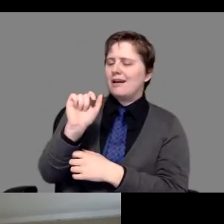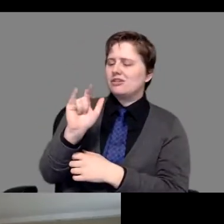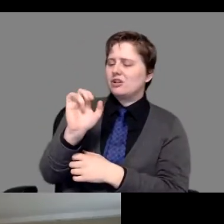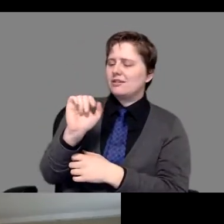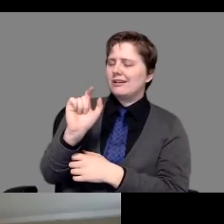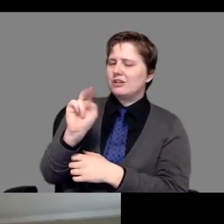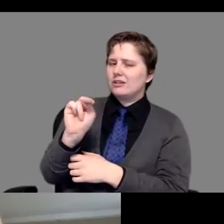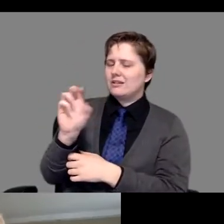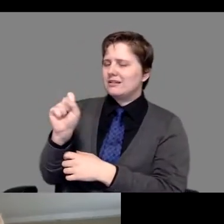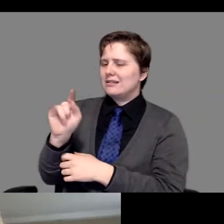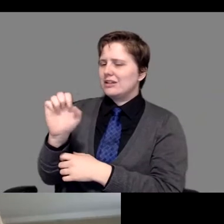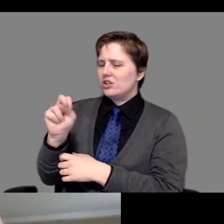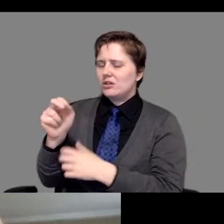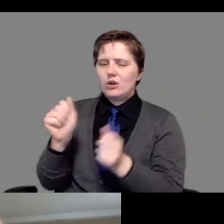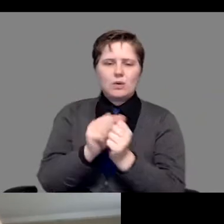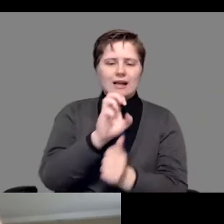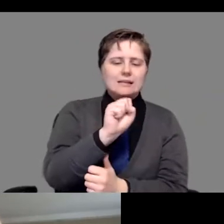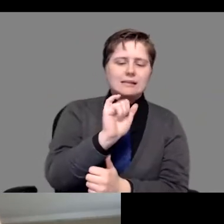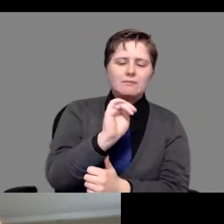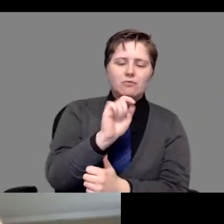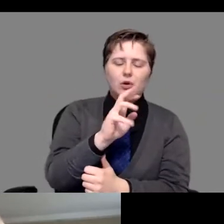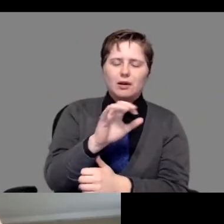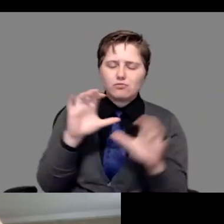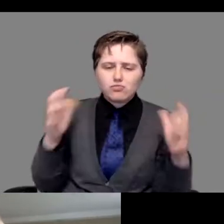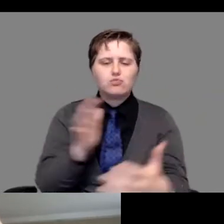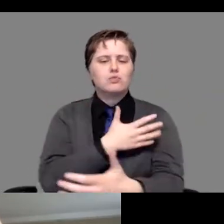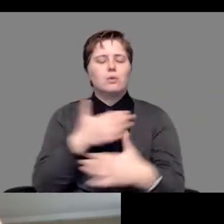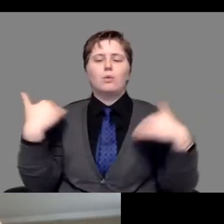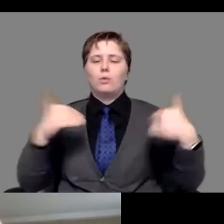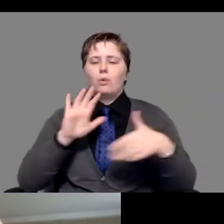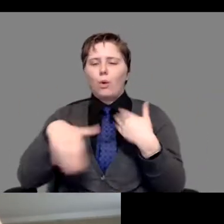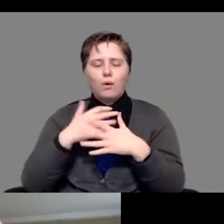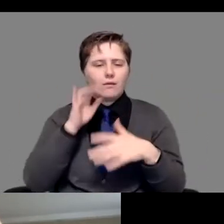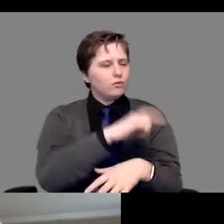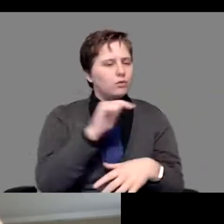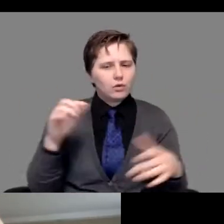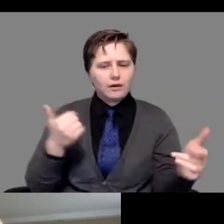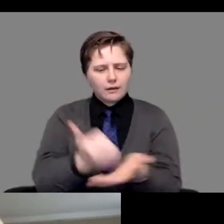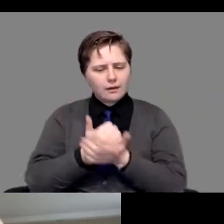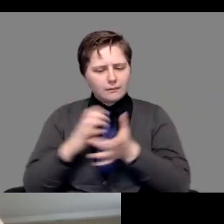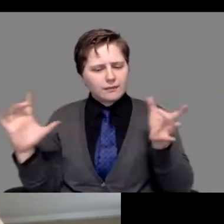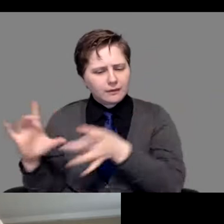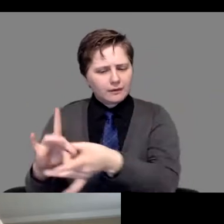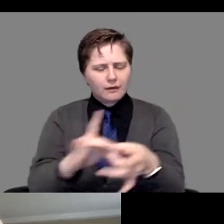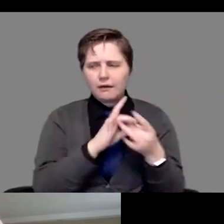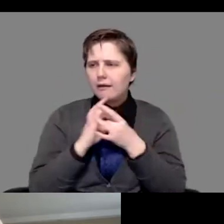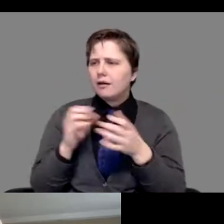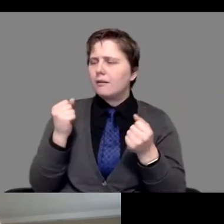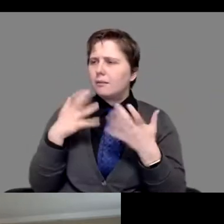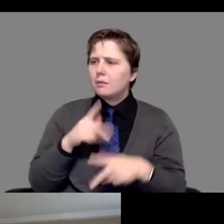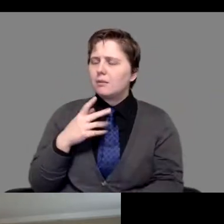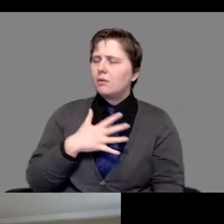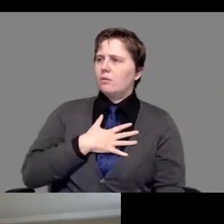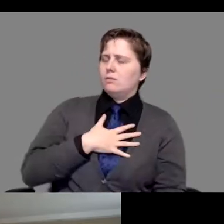with our symphony. All of those things have really helped us to stay connected and brought a bright spot to a lot of folks in our